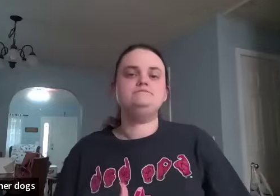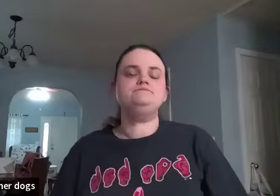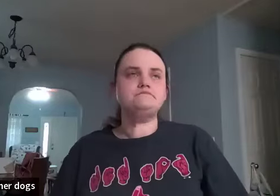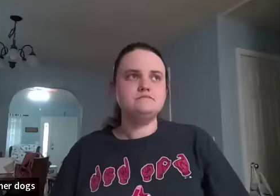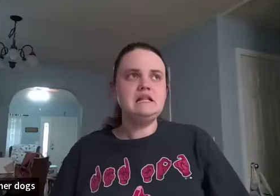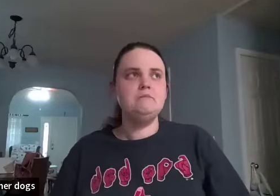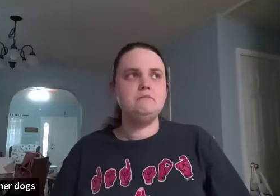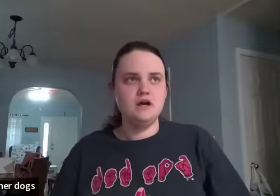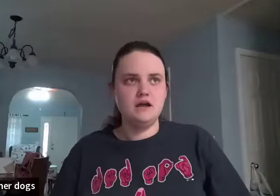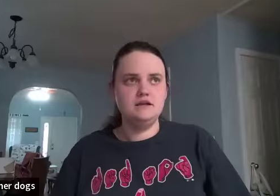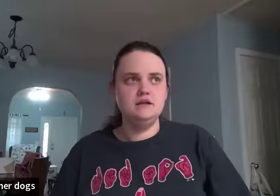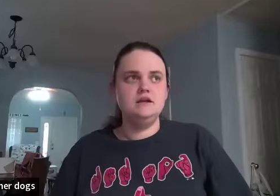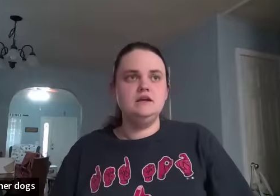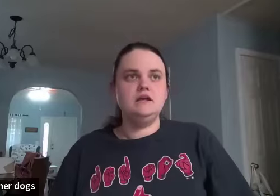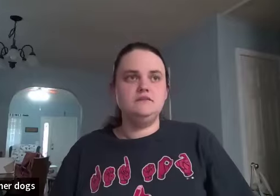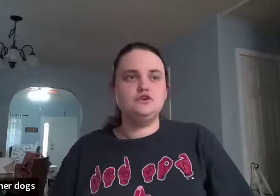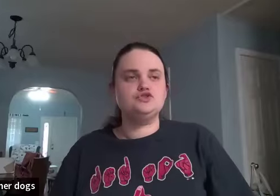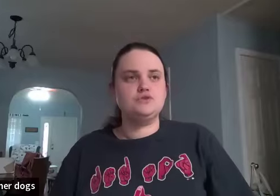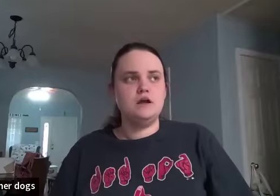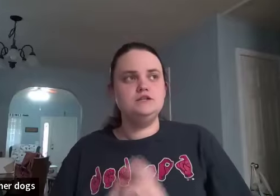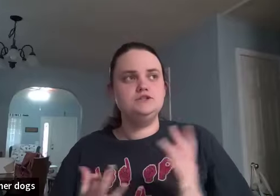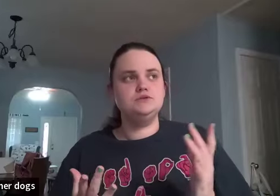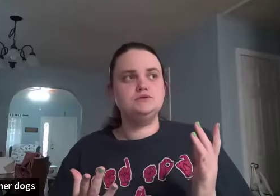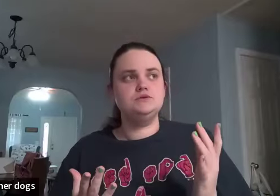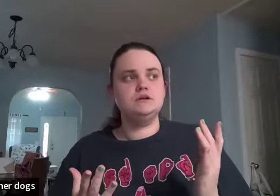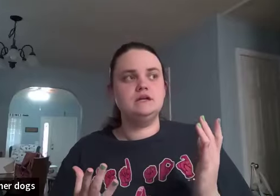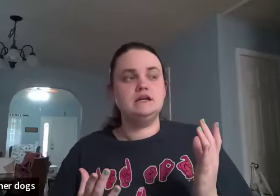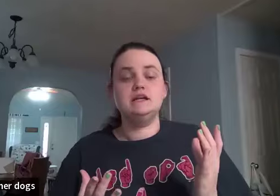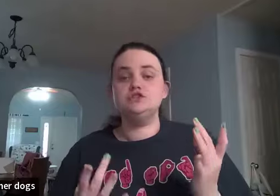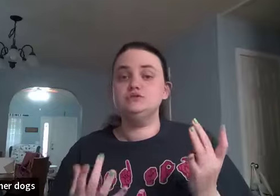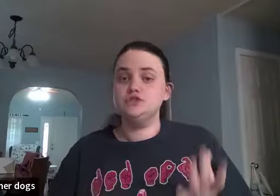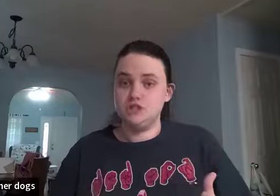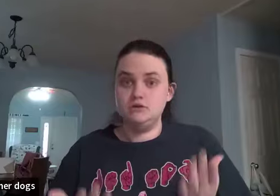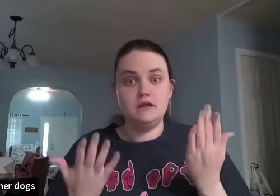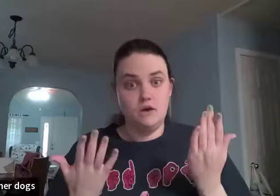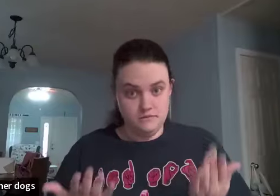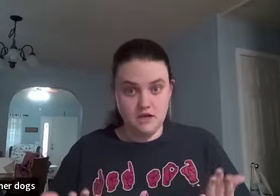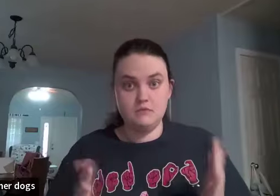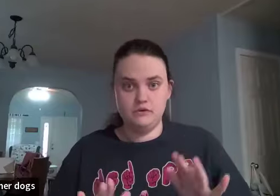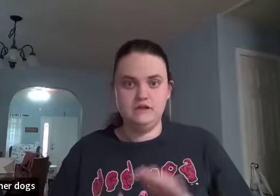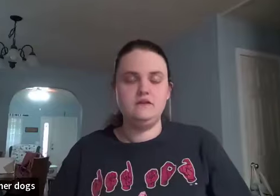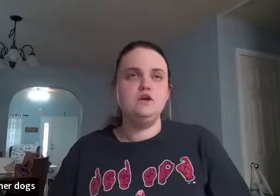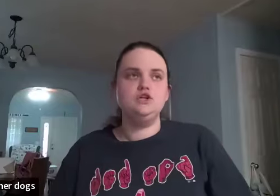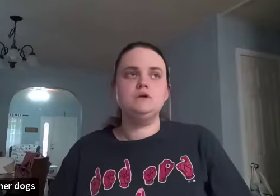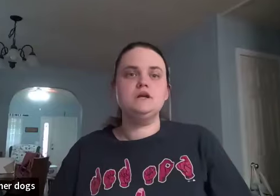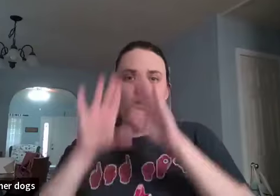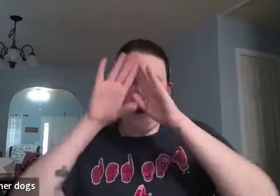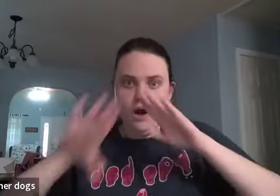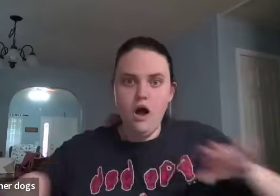Okay. But if you're trying to get a kid to chill, like calm down, breathe, you want to go